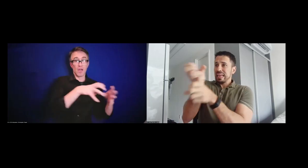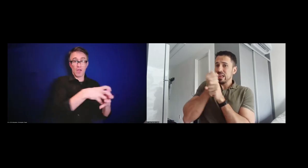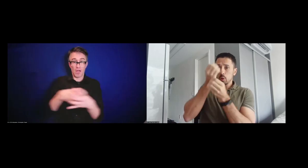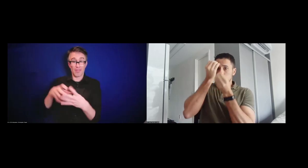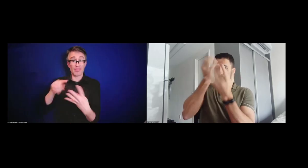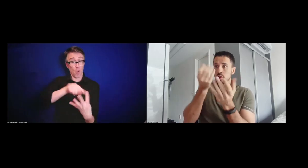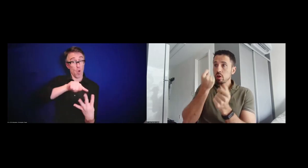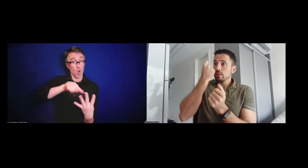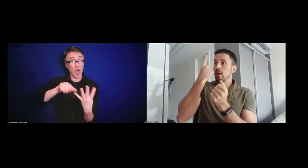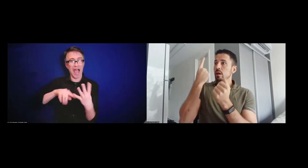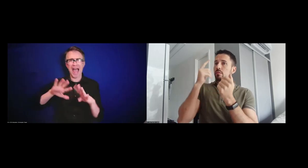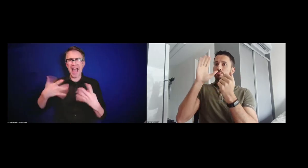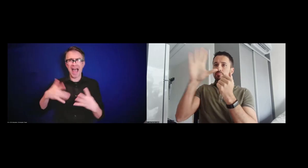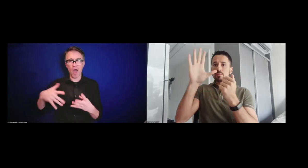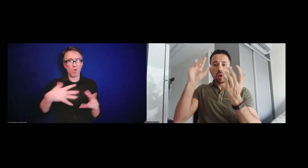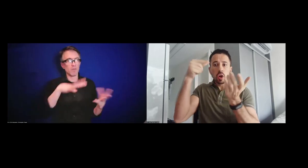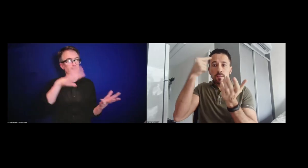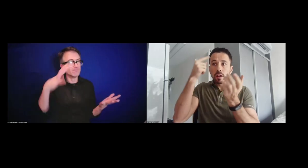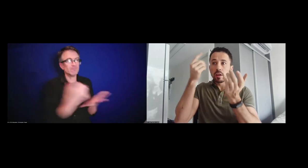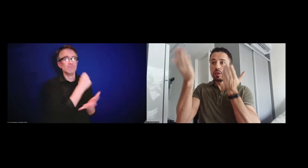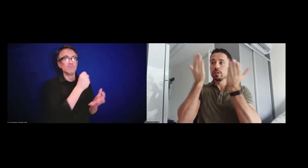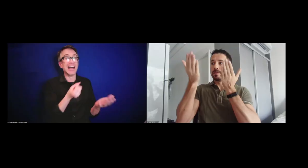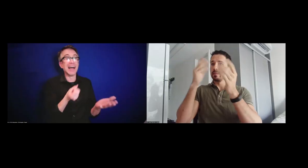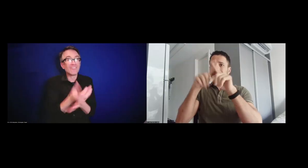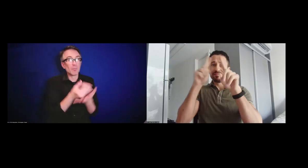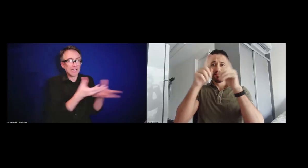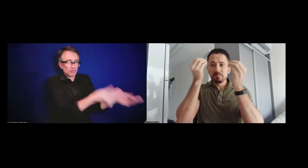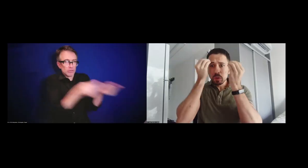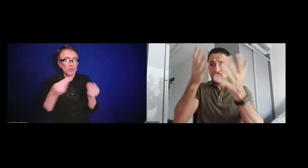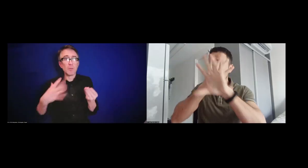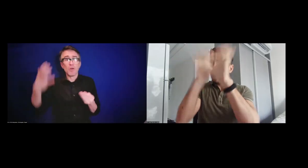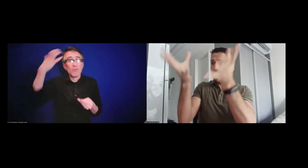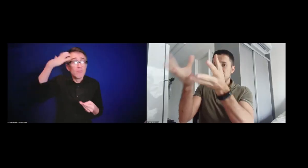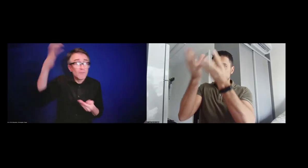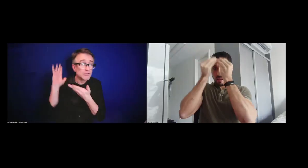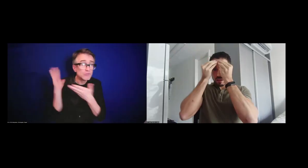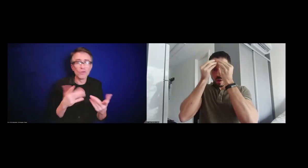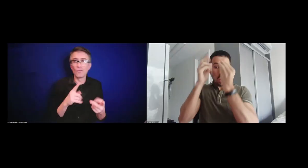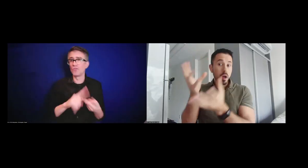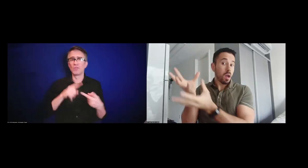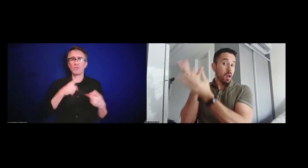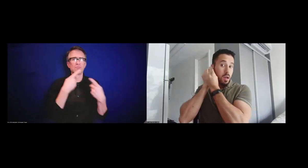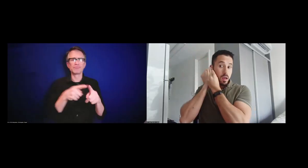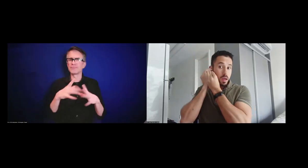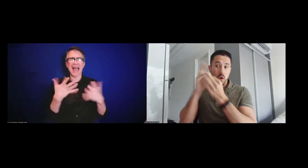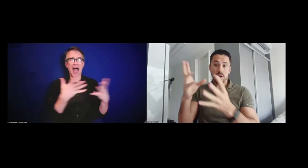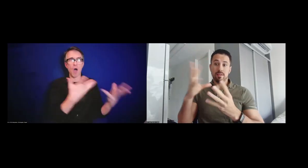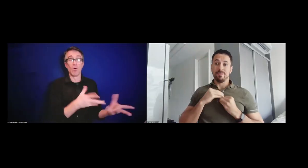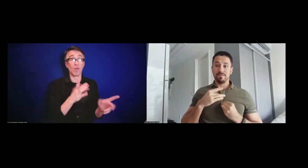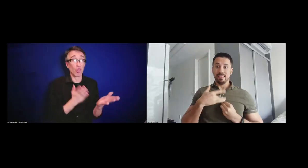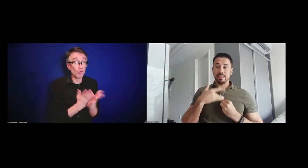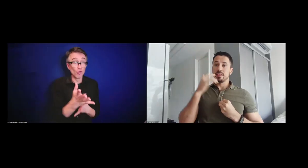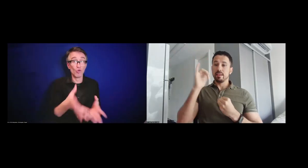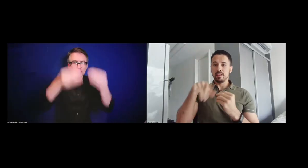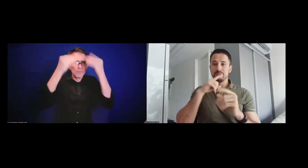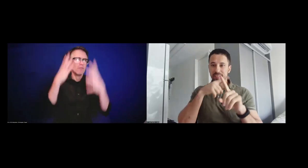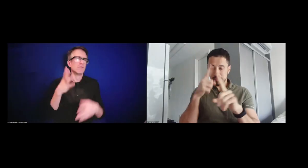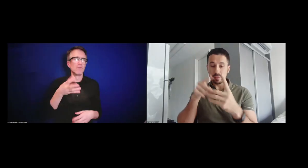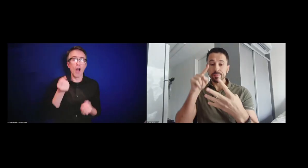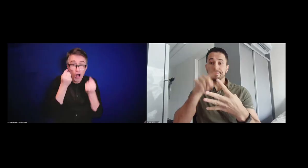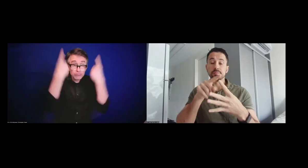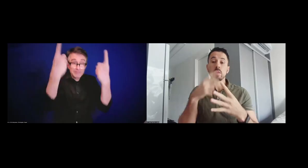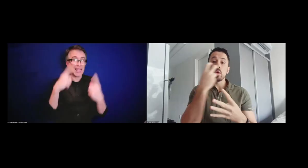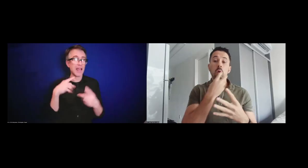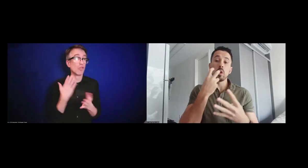types. And so it's not just your ability to hear whether you can or not, it's your ability to get the information and have access to what's happening. There's